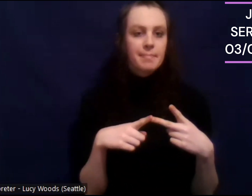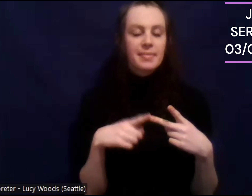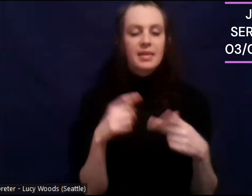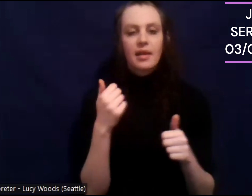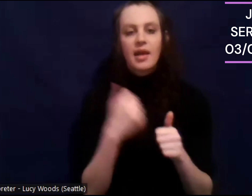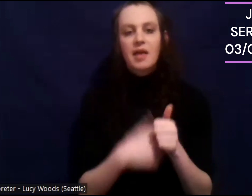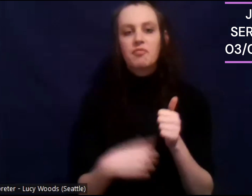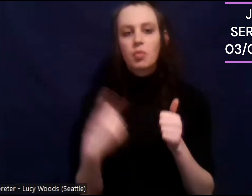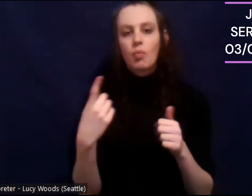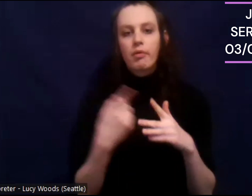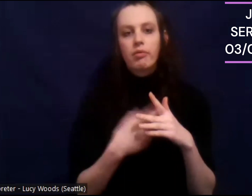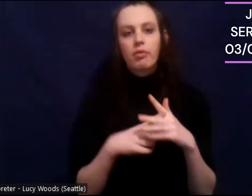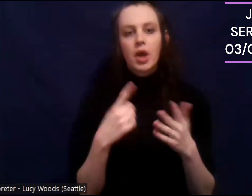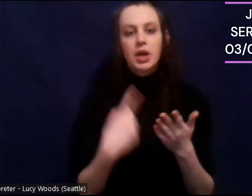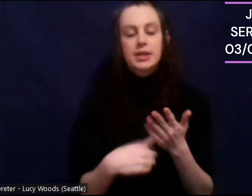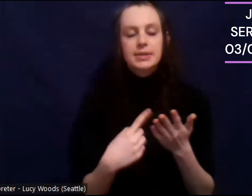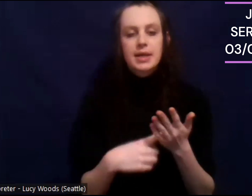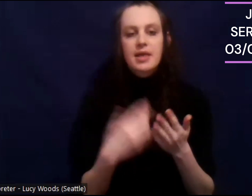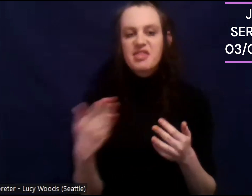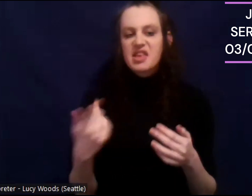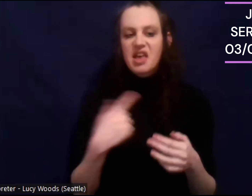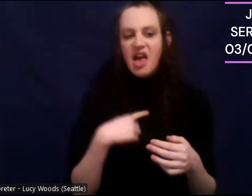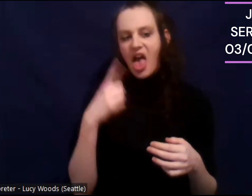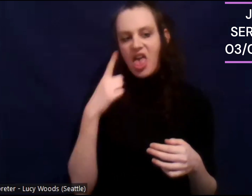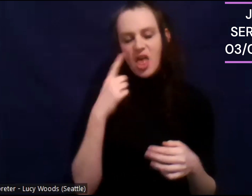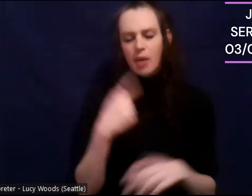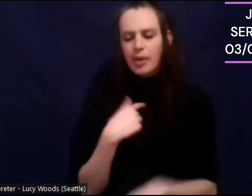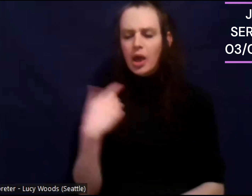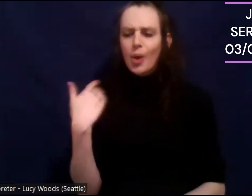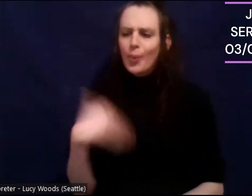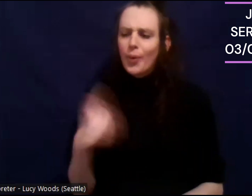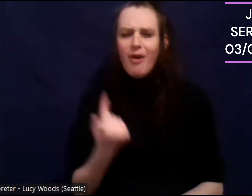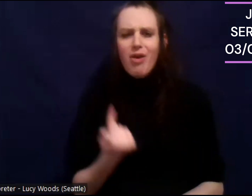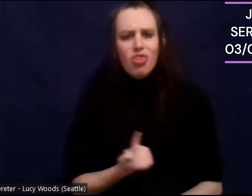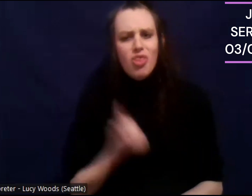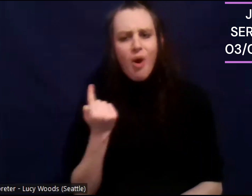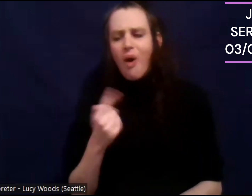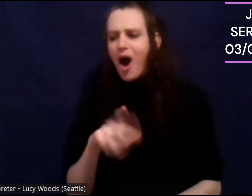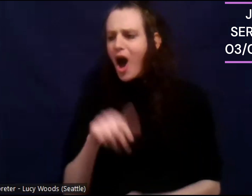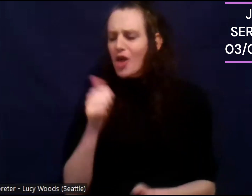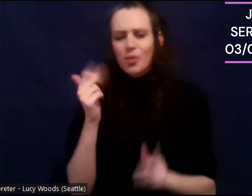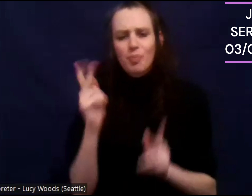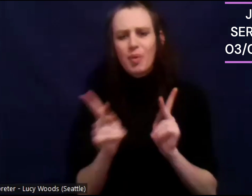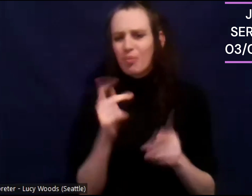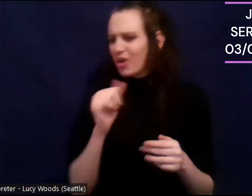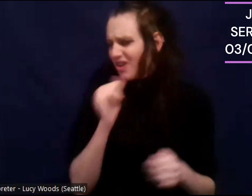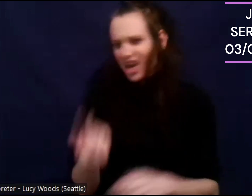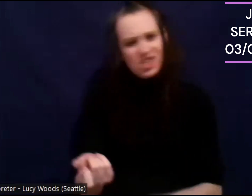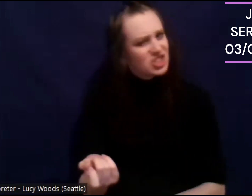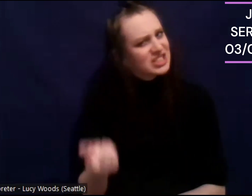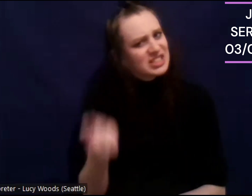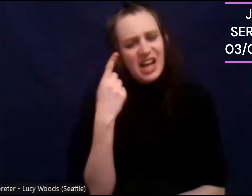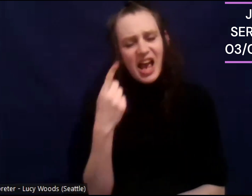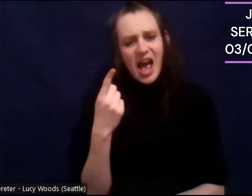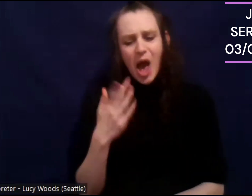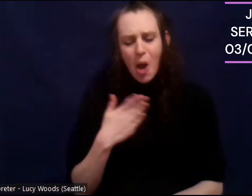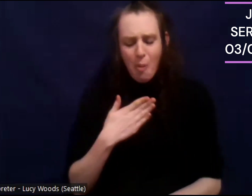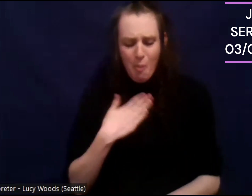about things that I thought that I was bitterly alone with, that nobody could possibly understand, that it was my own personal